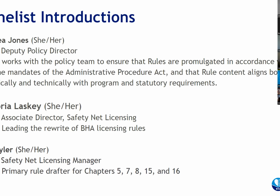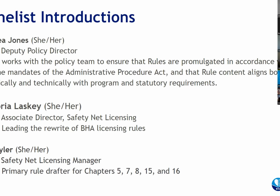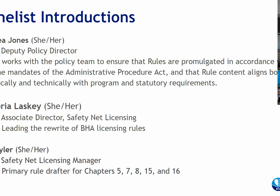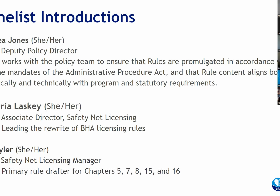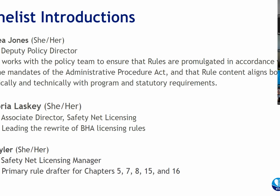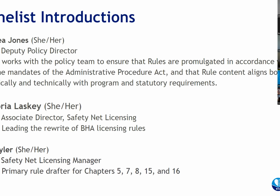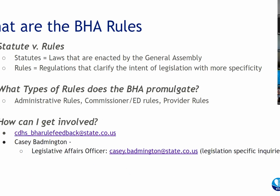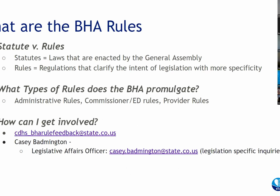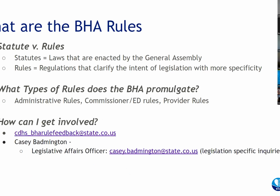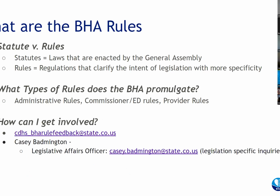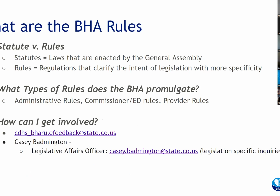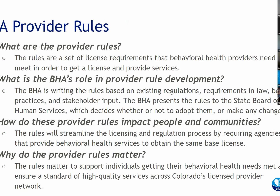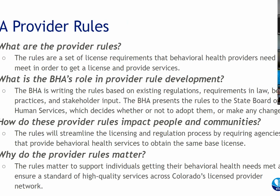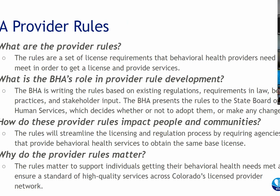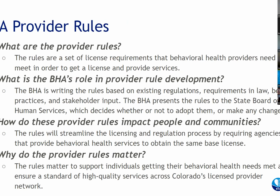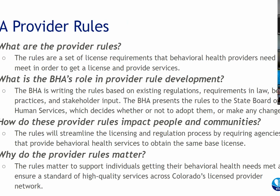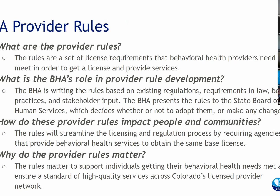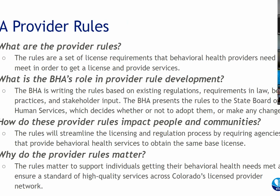Thank you both for joining us.